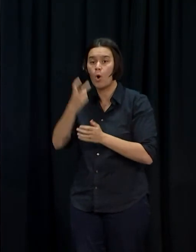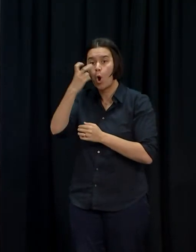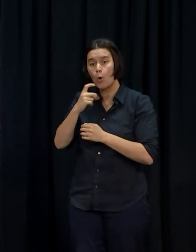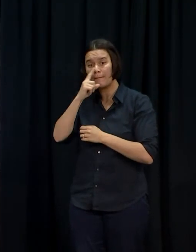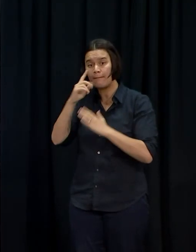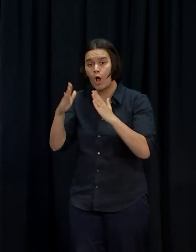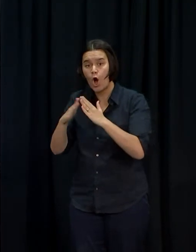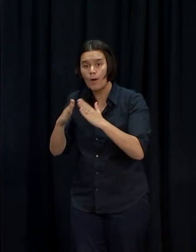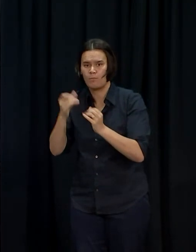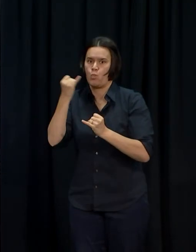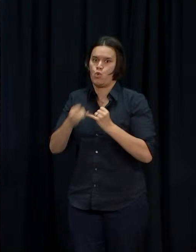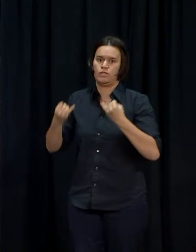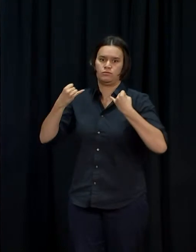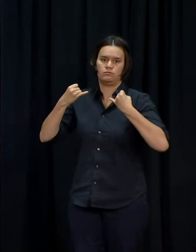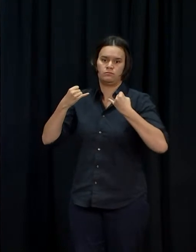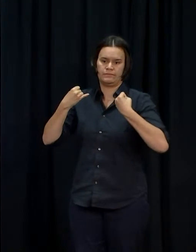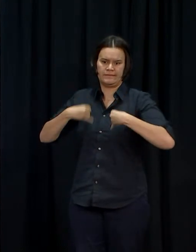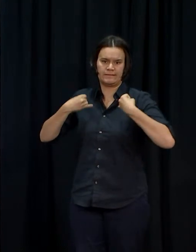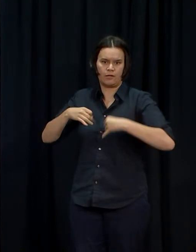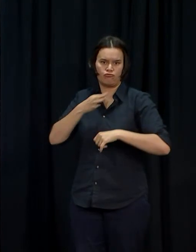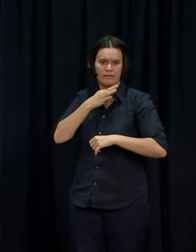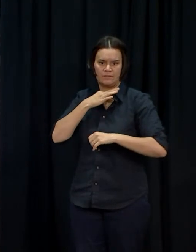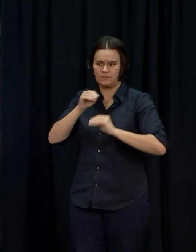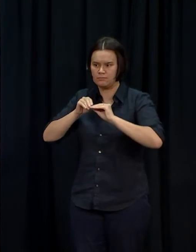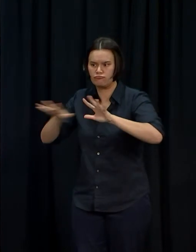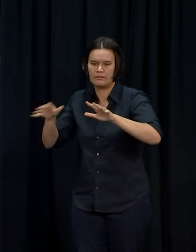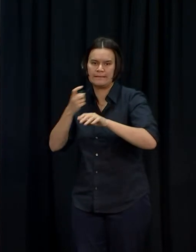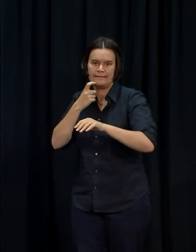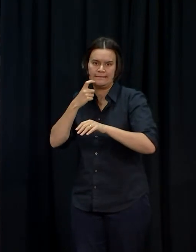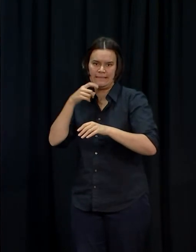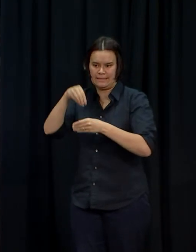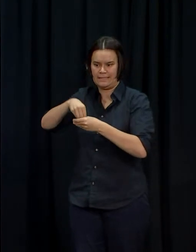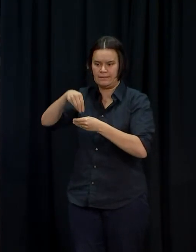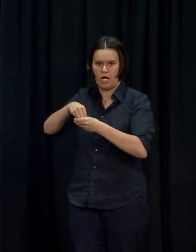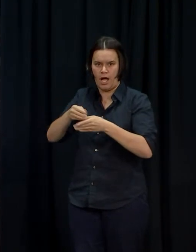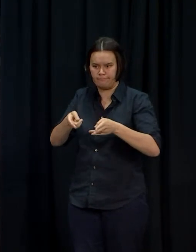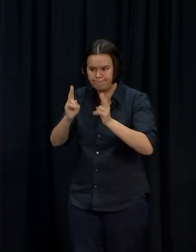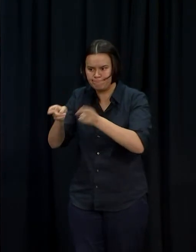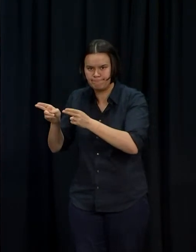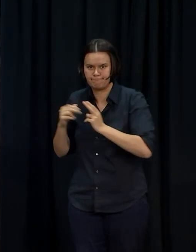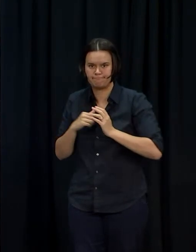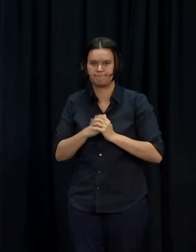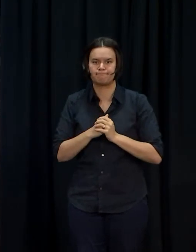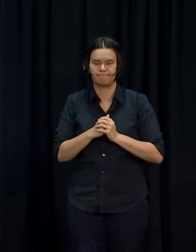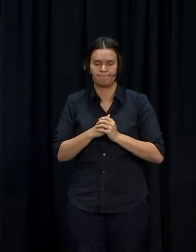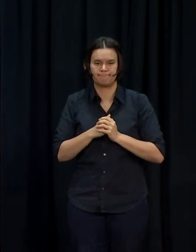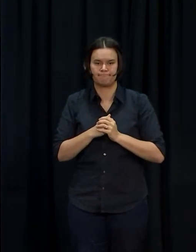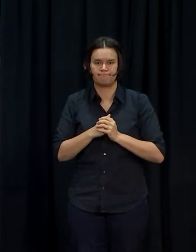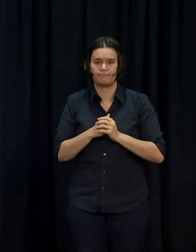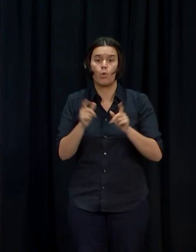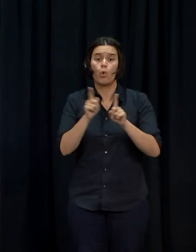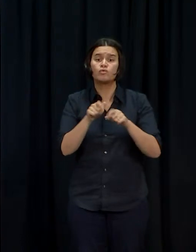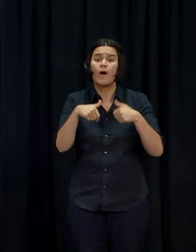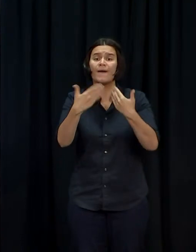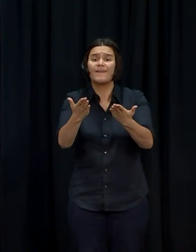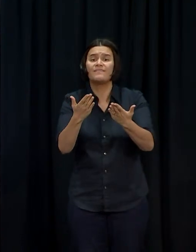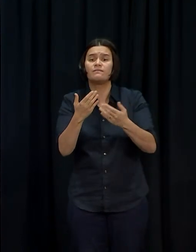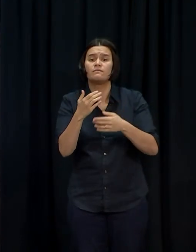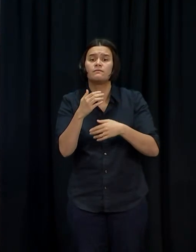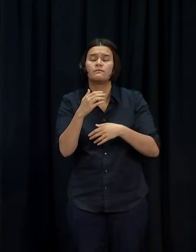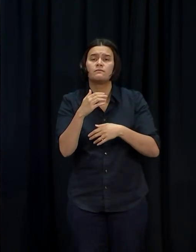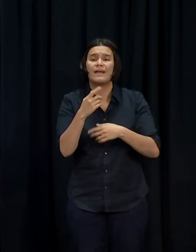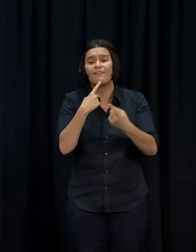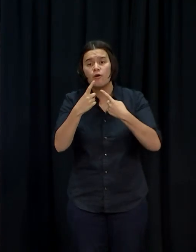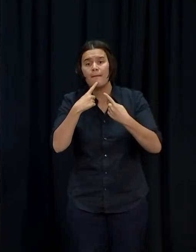this situation in just a few weeks. Self-service tools for contact tracing and rapid antigen